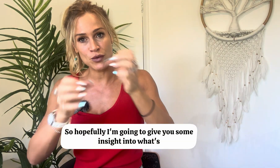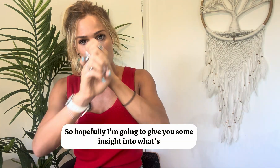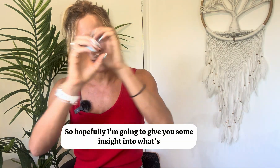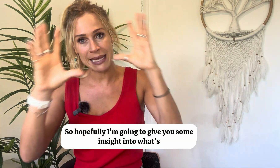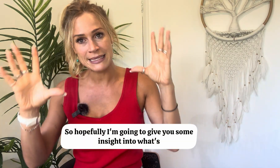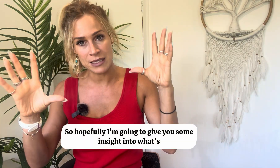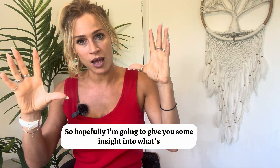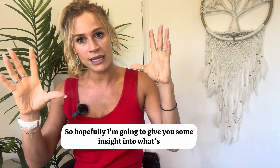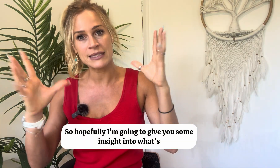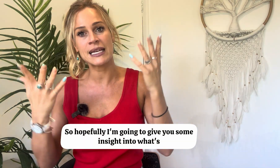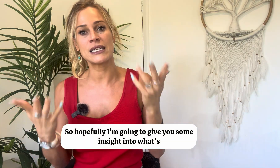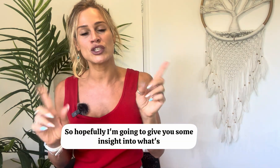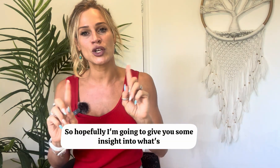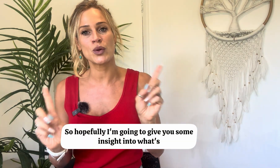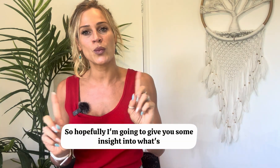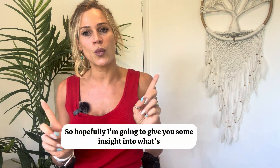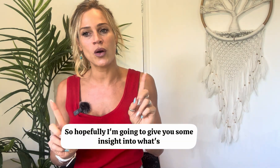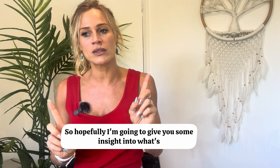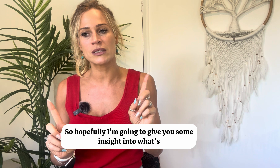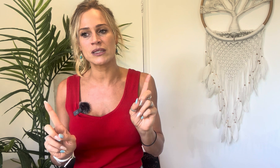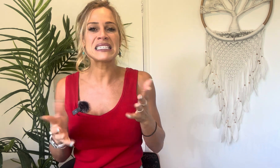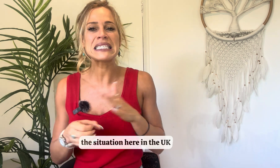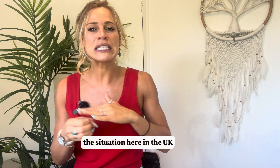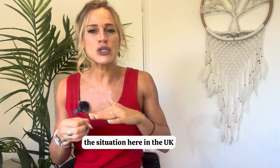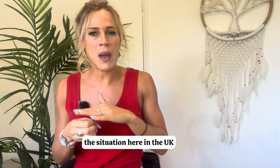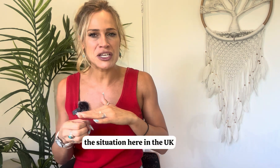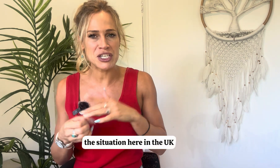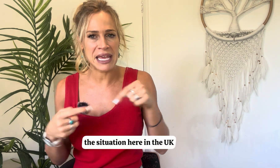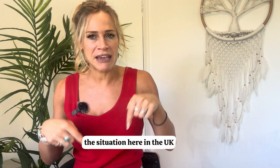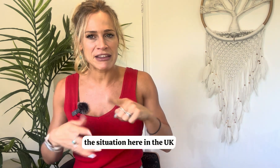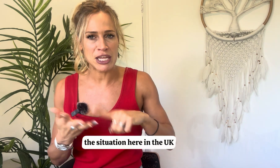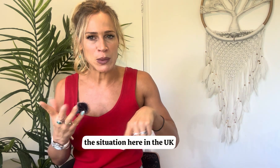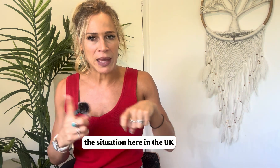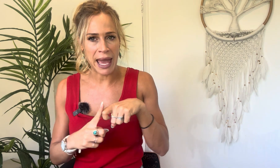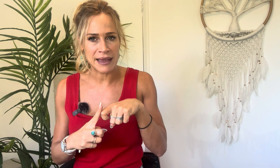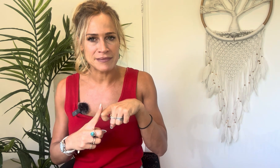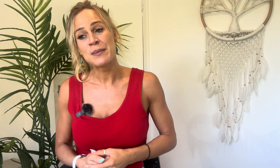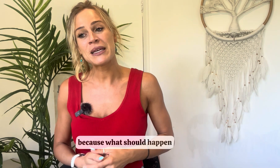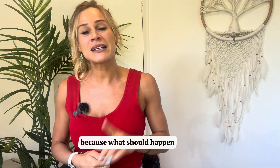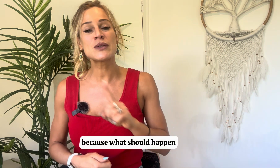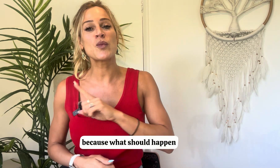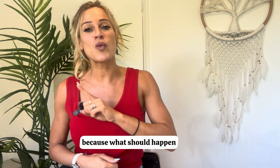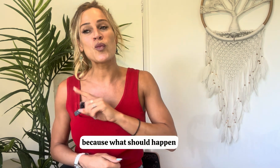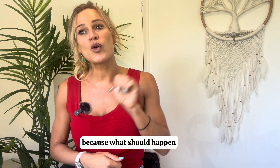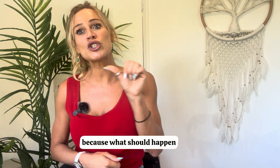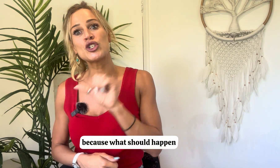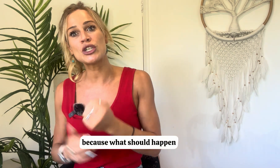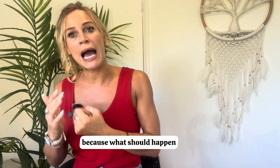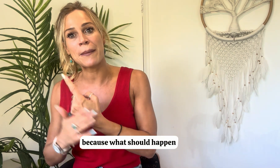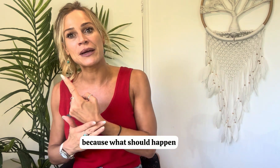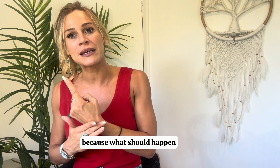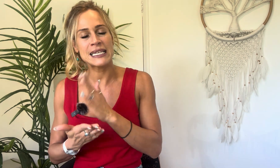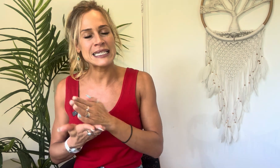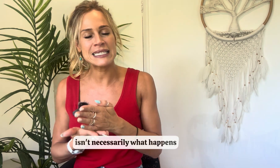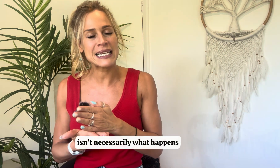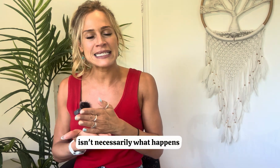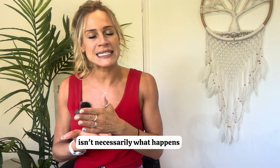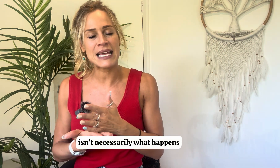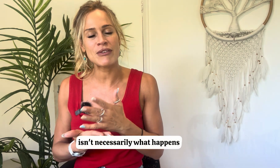some insight into what's the situation here in the UK. Because what should happen isn't